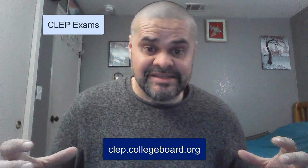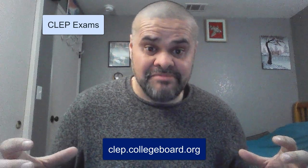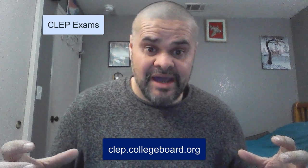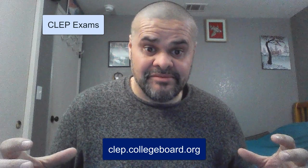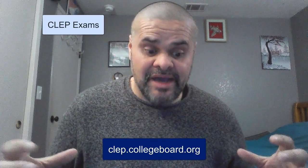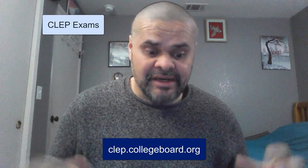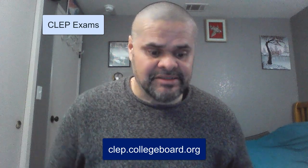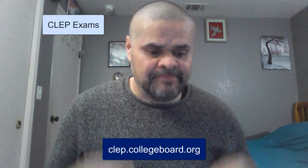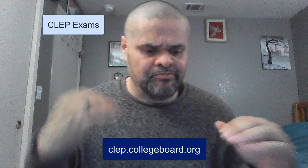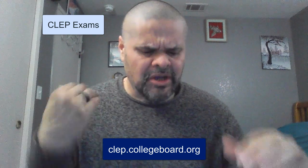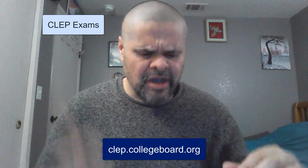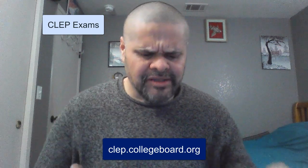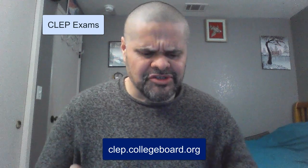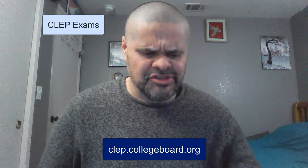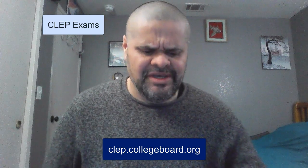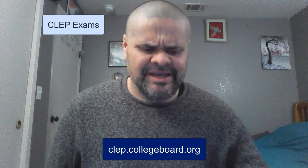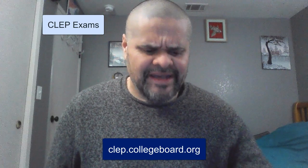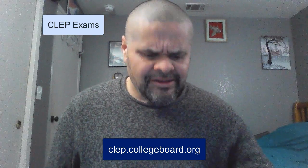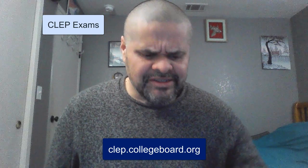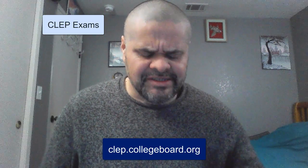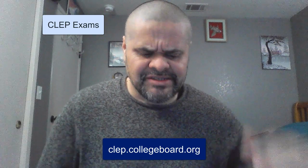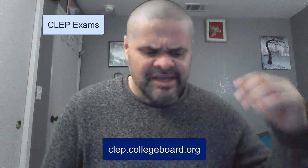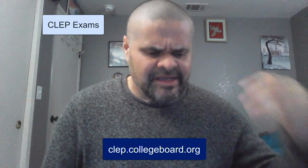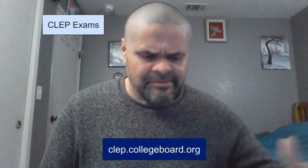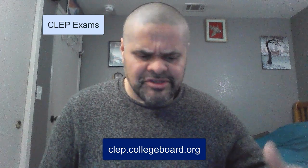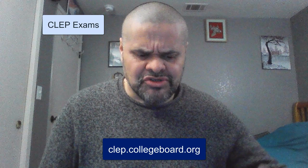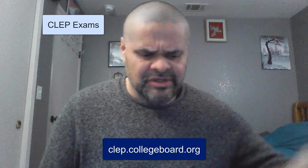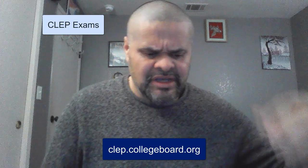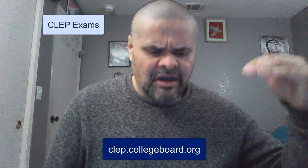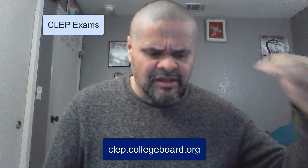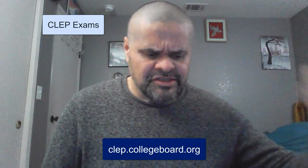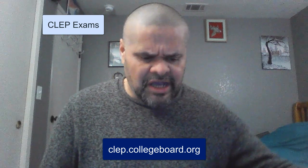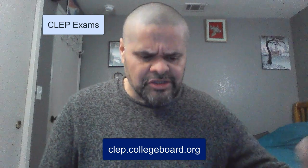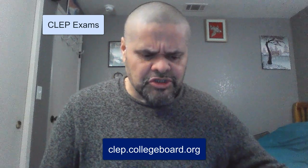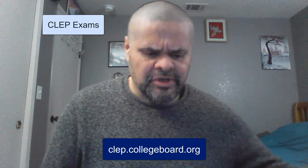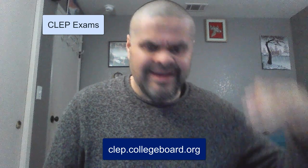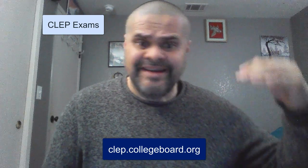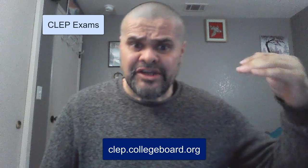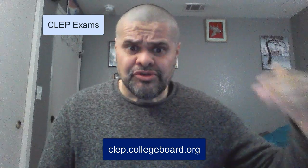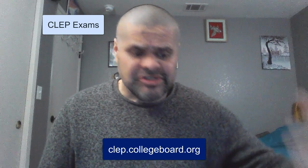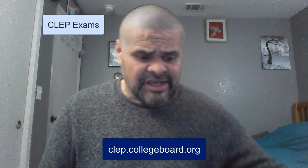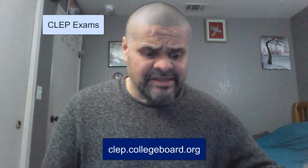and mathematics, biology, calculus, chemistry, college algebra, natural